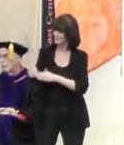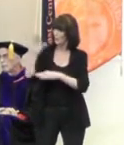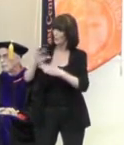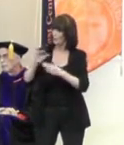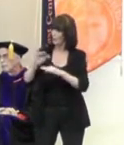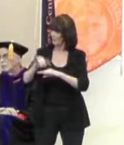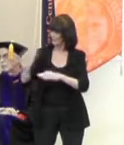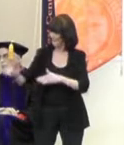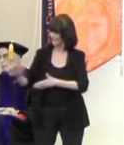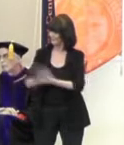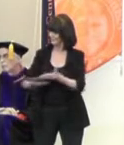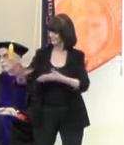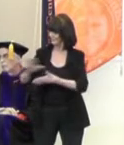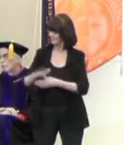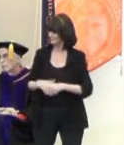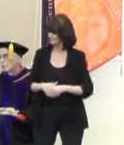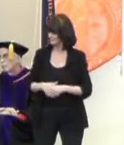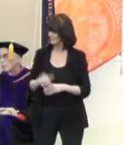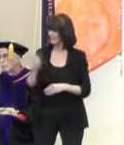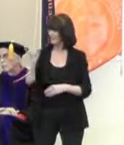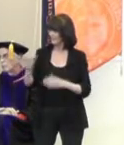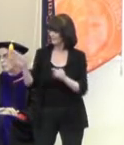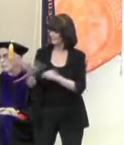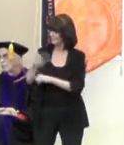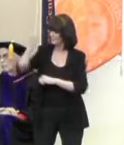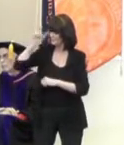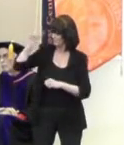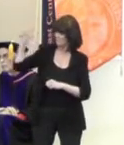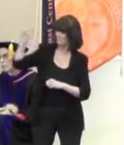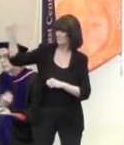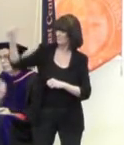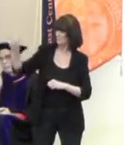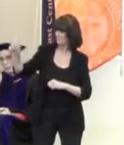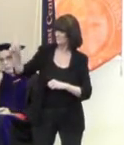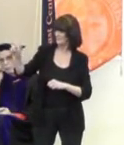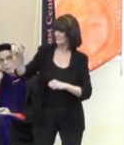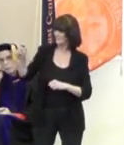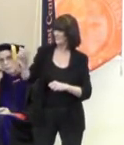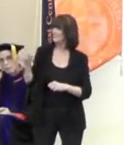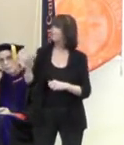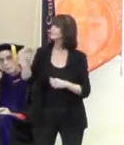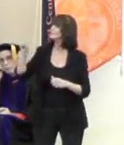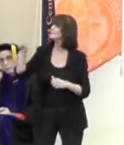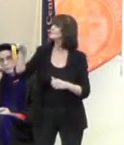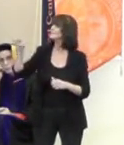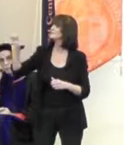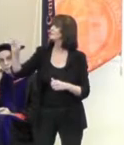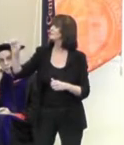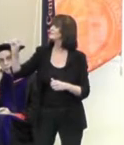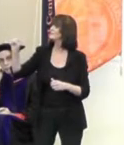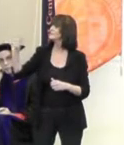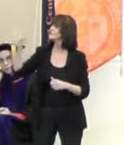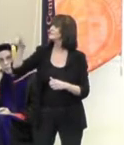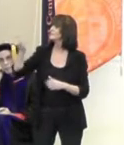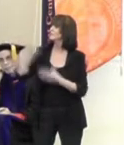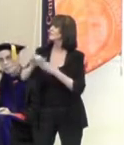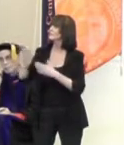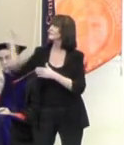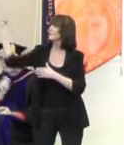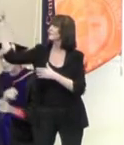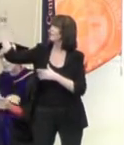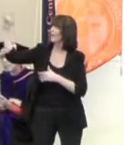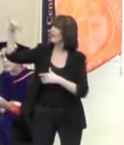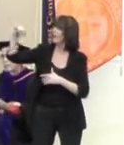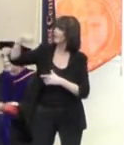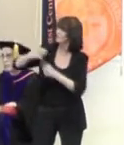that campus, that full moon, there was a spaceship coming back from the